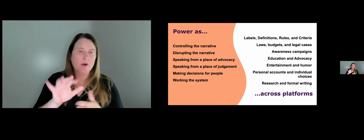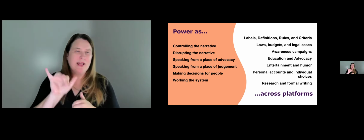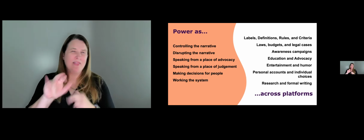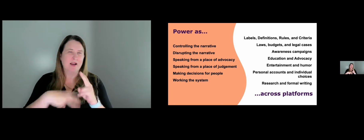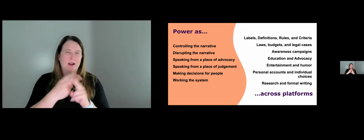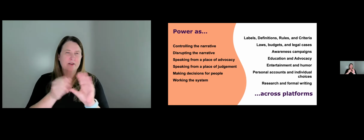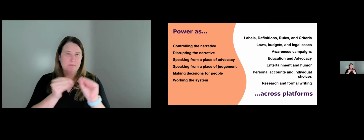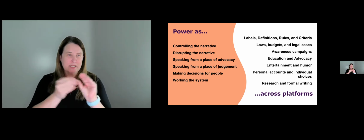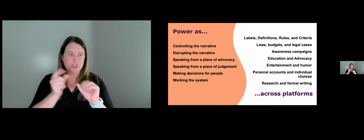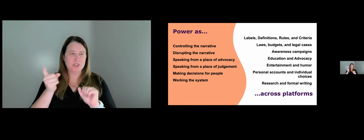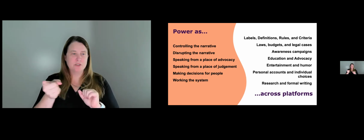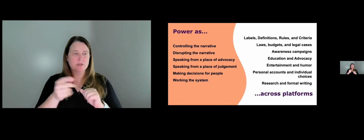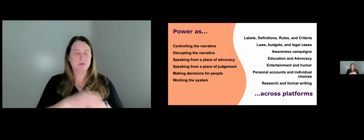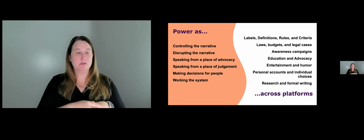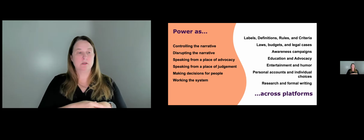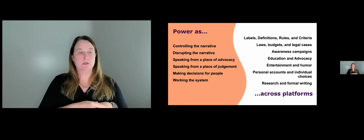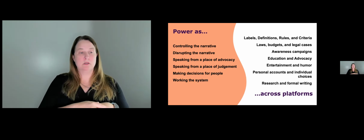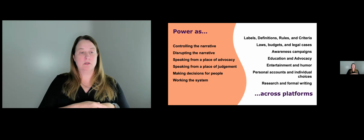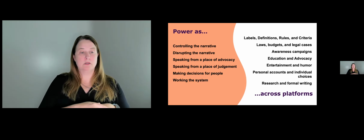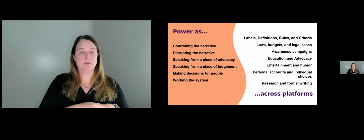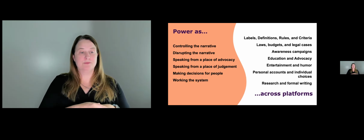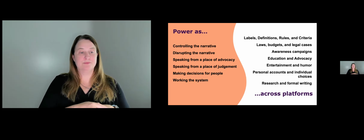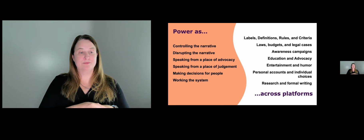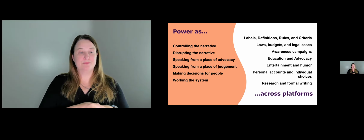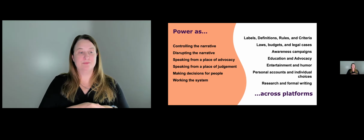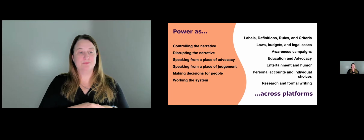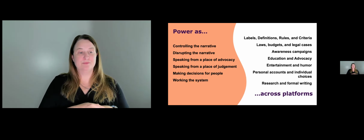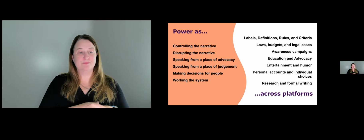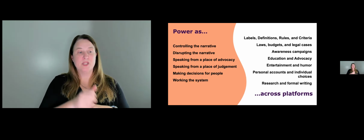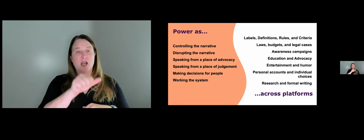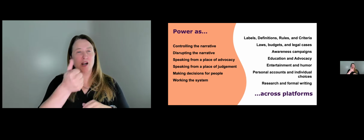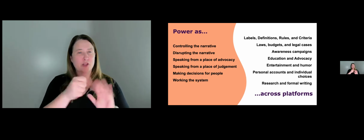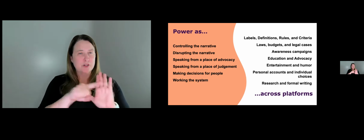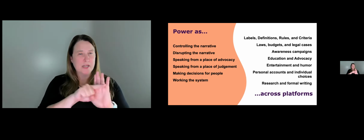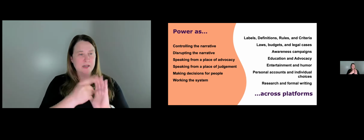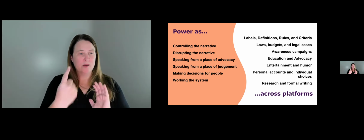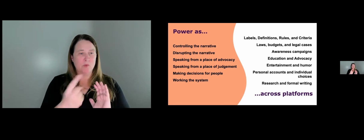have a disability or a mental health challenge. So that being the message.